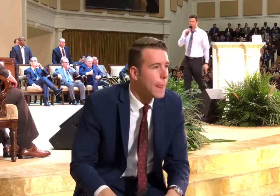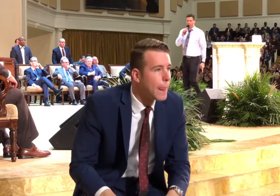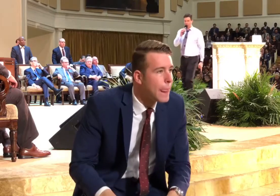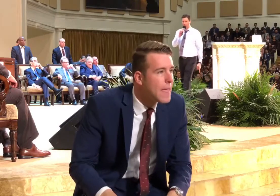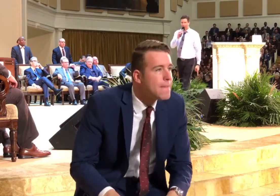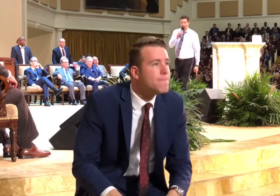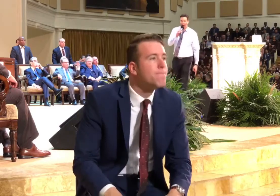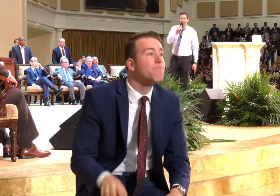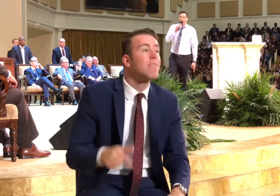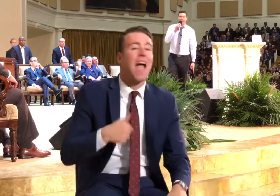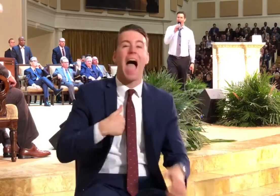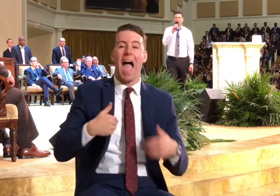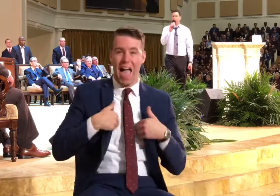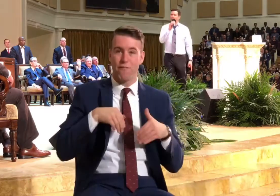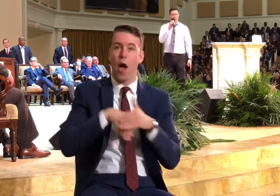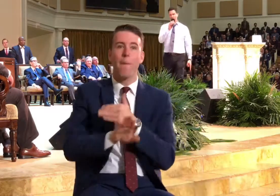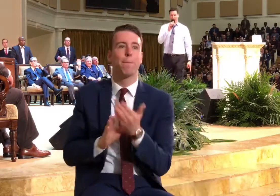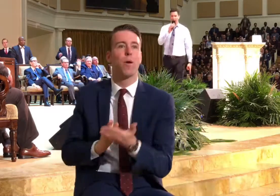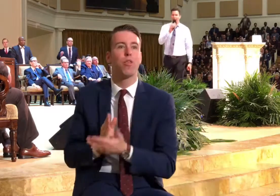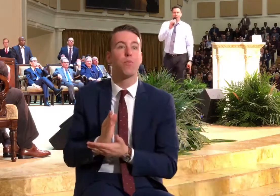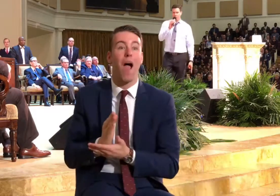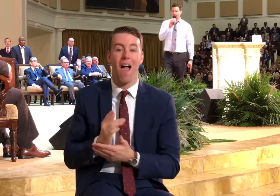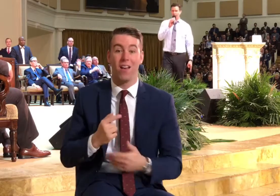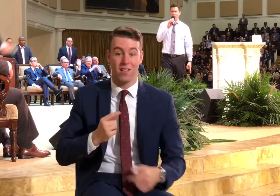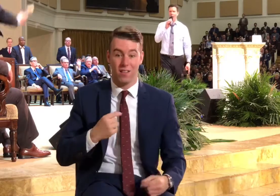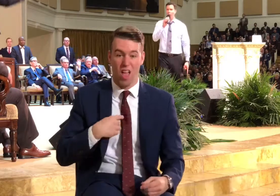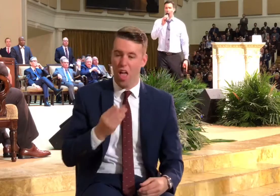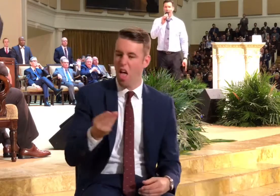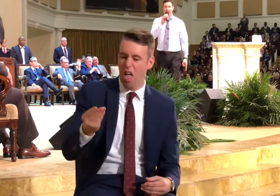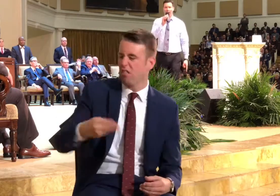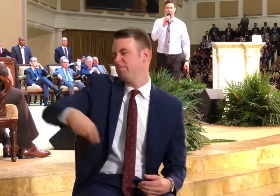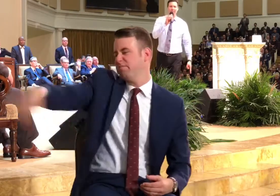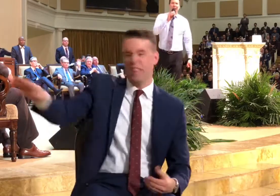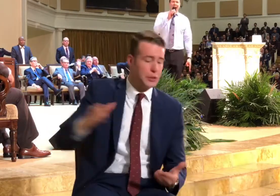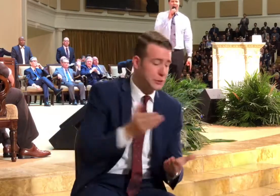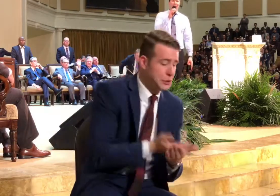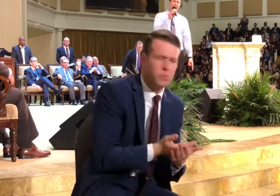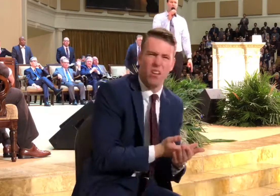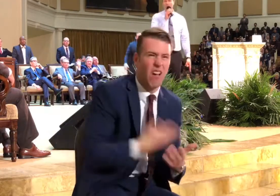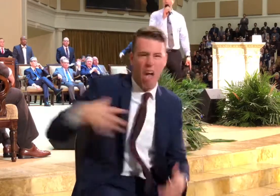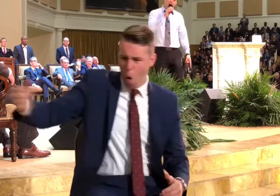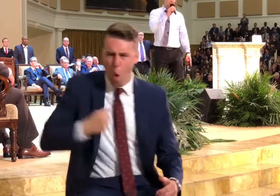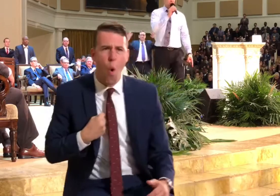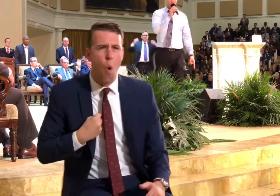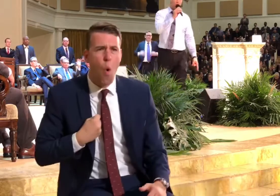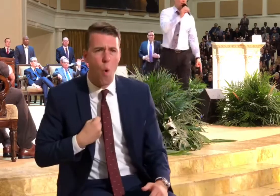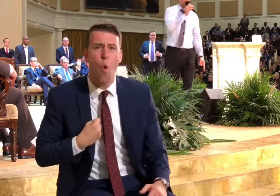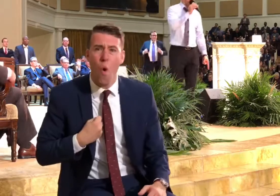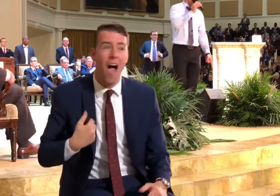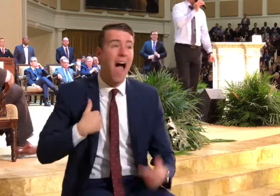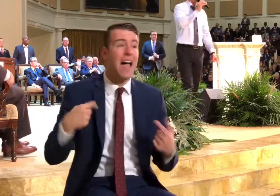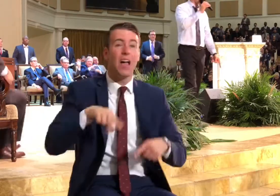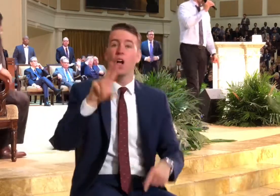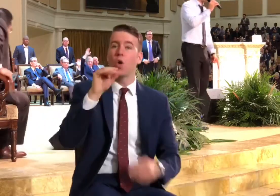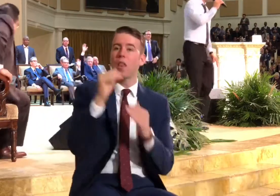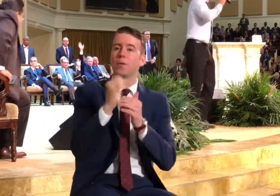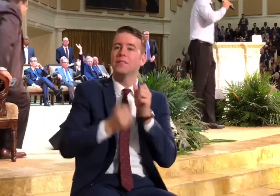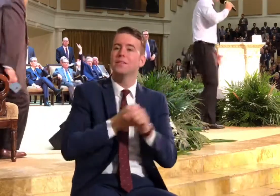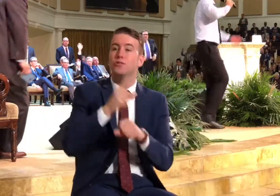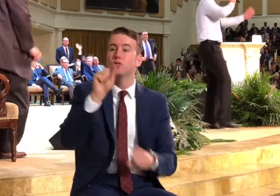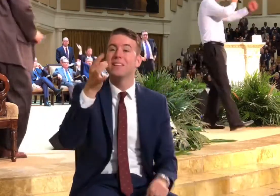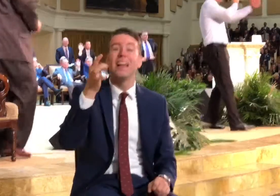I've got a birthright that I'll do anything to keep a hold of. I came to No Limits